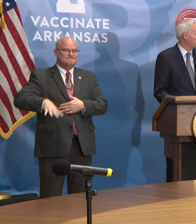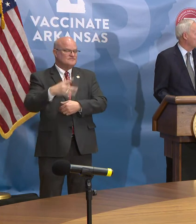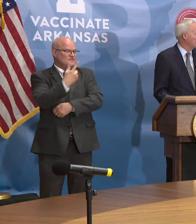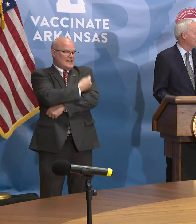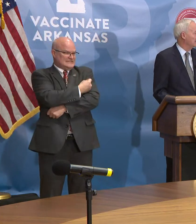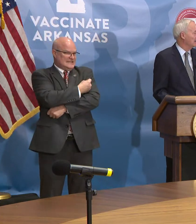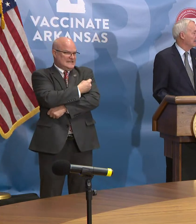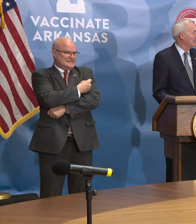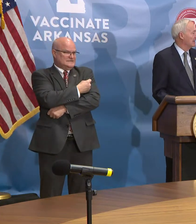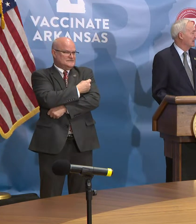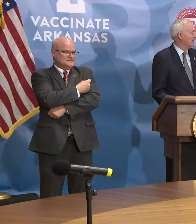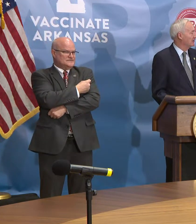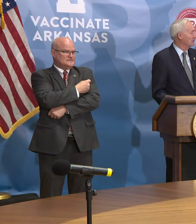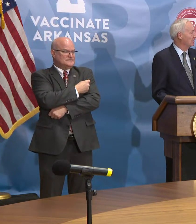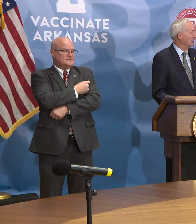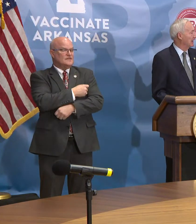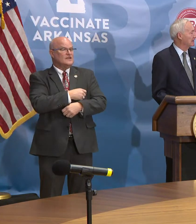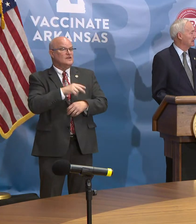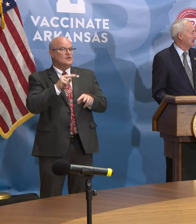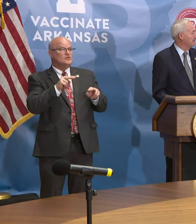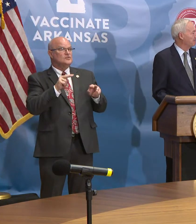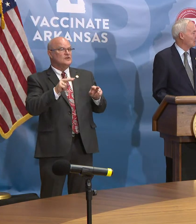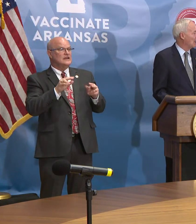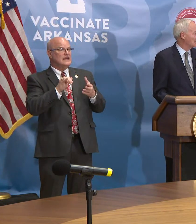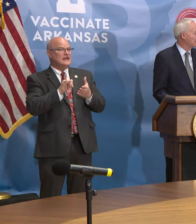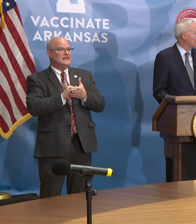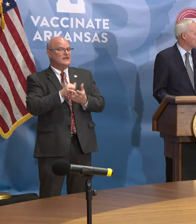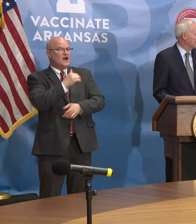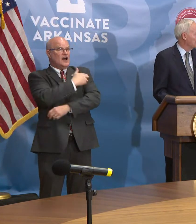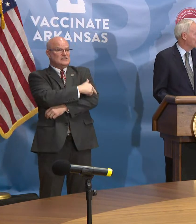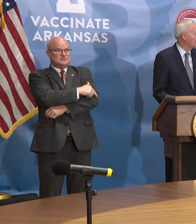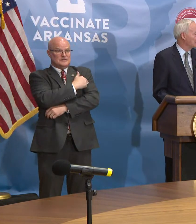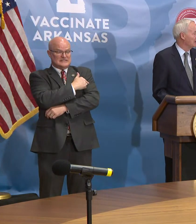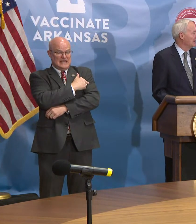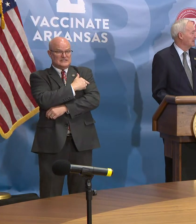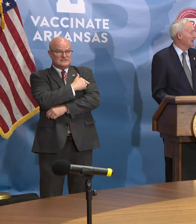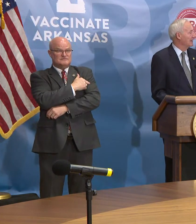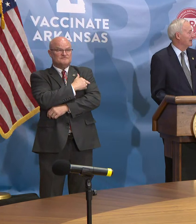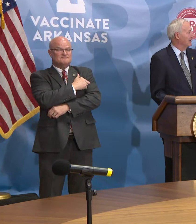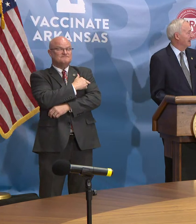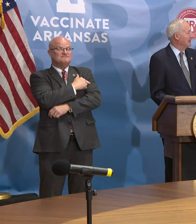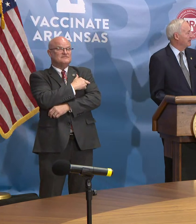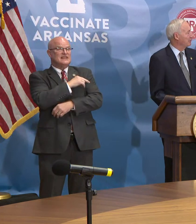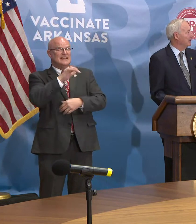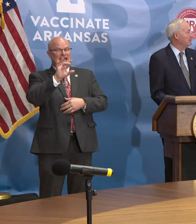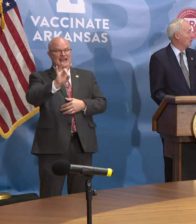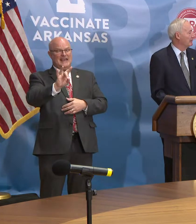fully vaccinated. You look at the hospitalizations,